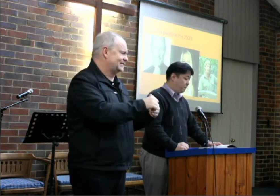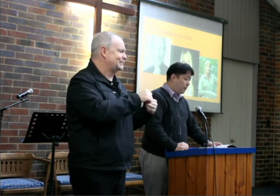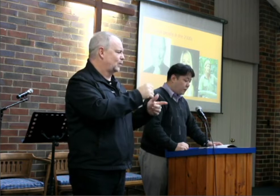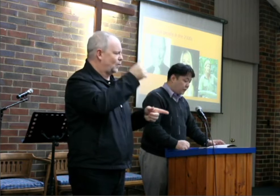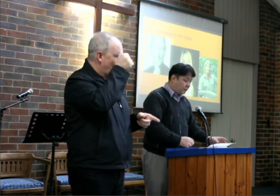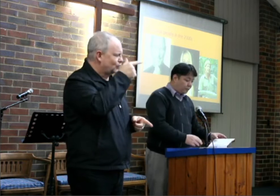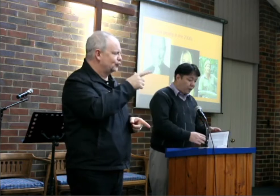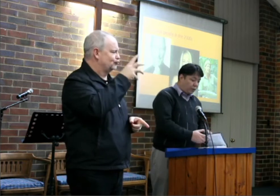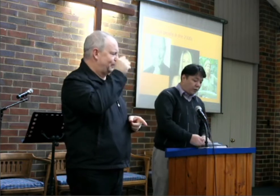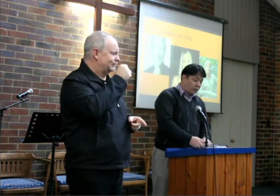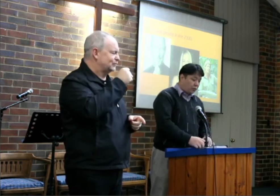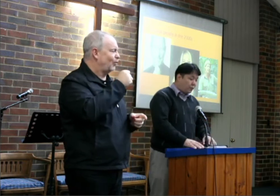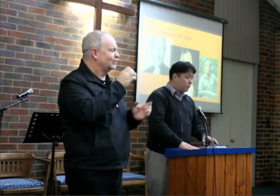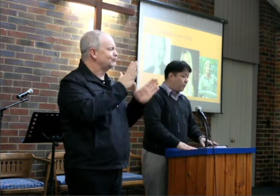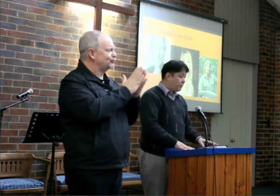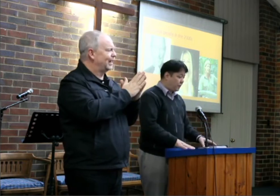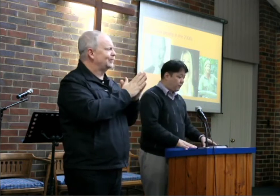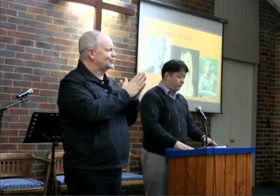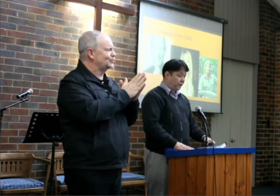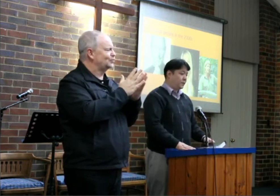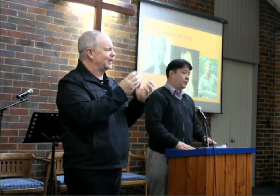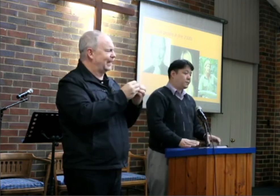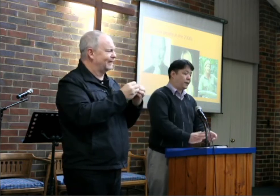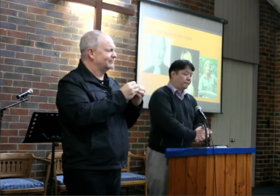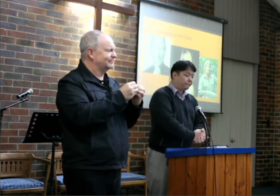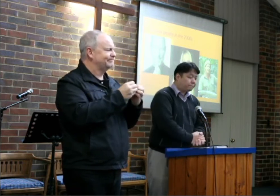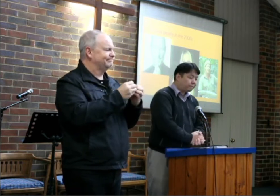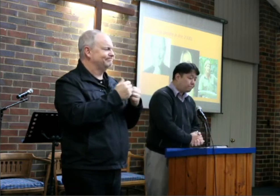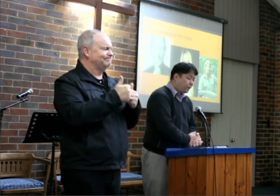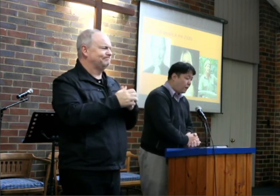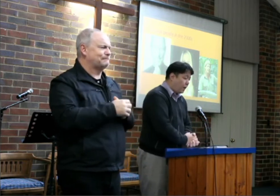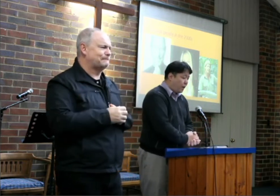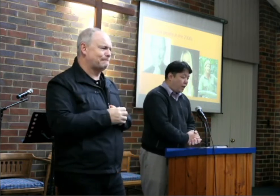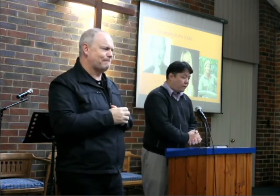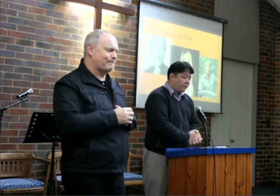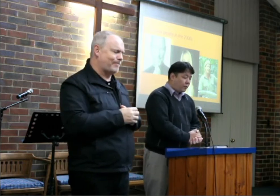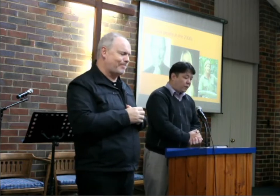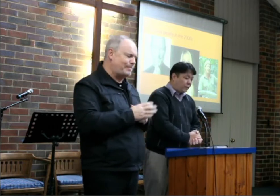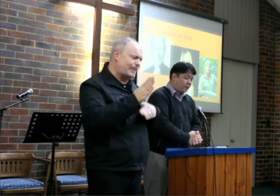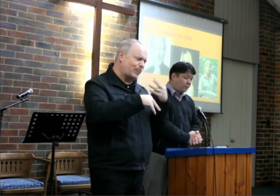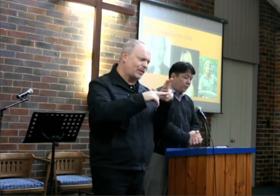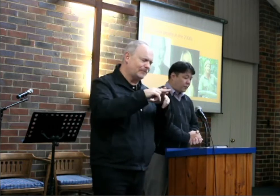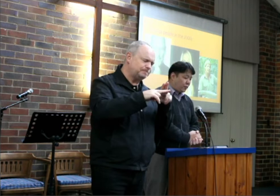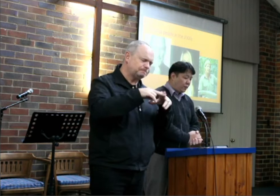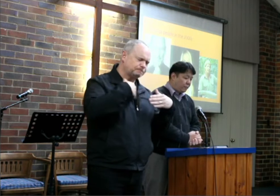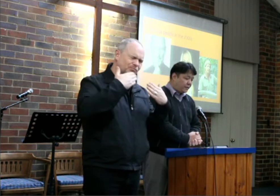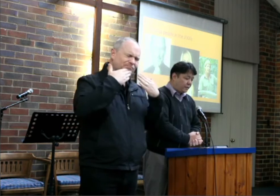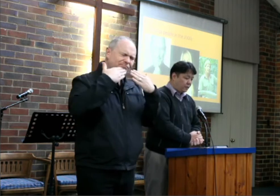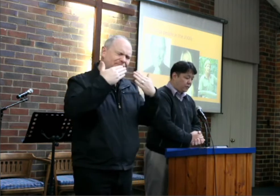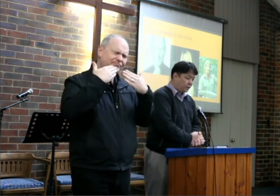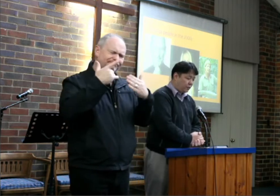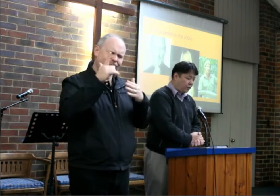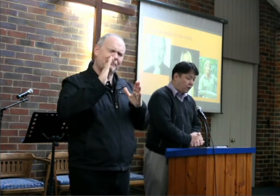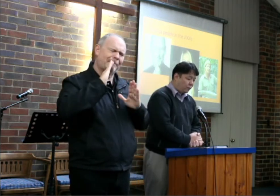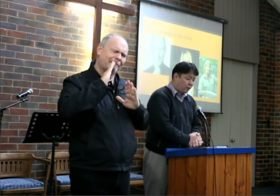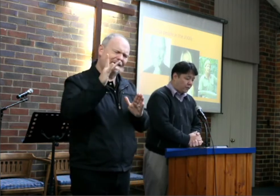you. So let's pray to our God who always remembers and never forgets. Let's pray. Heavenly Father, we give you thanks and praise that you're an amazing God,